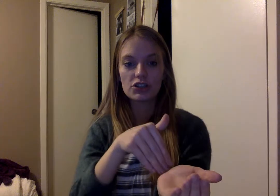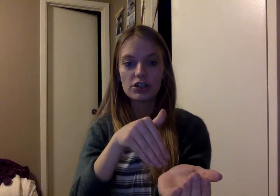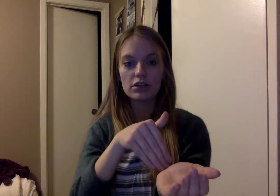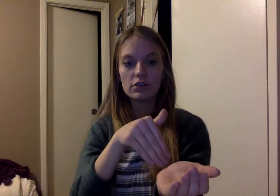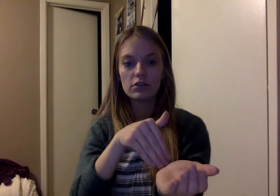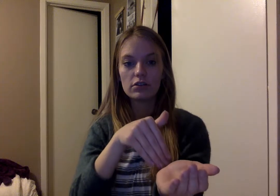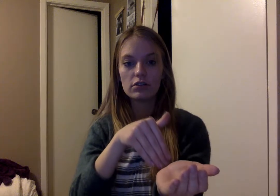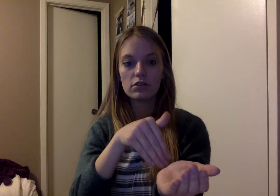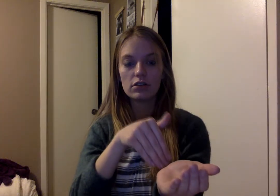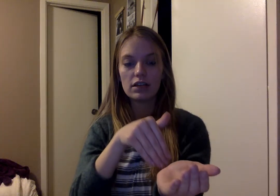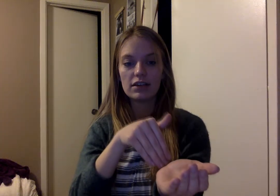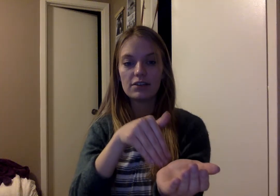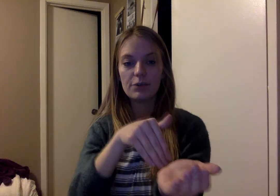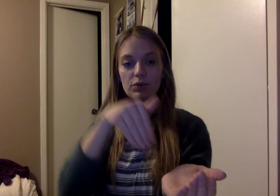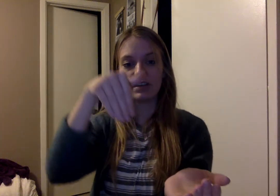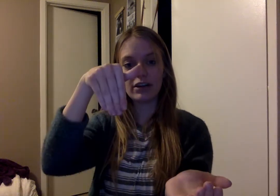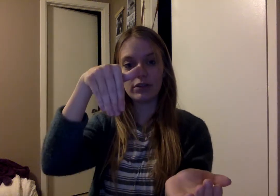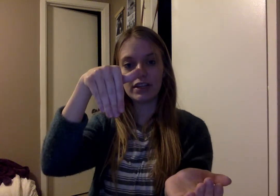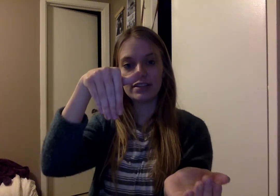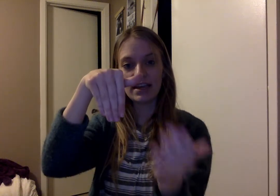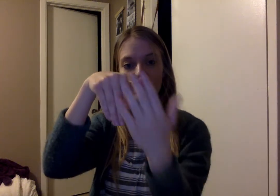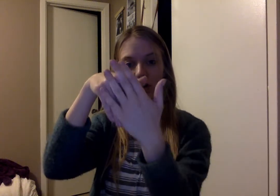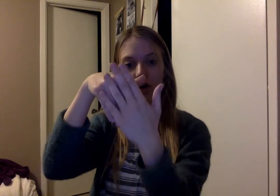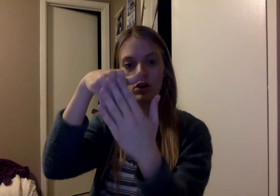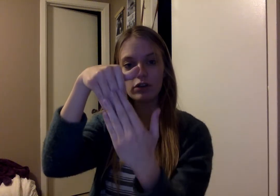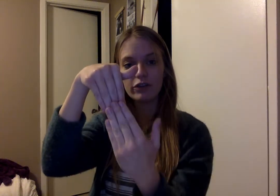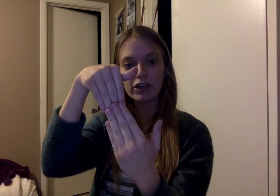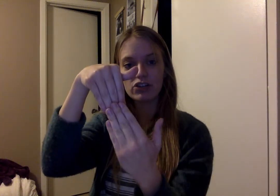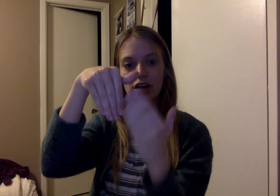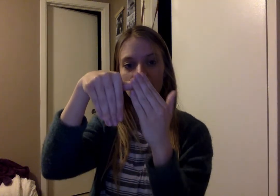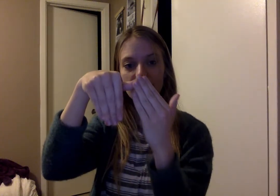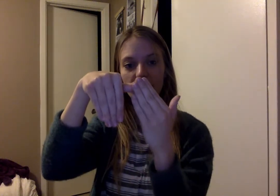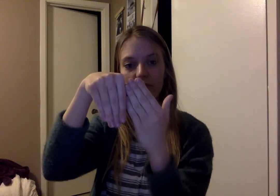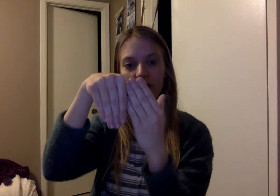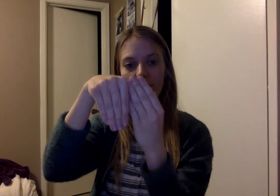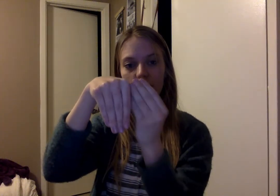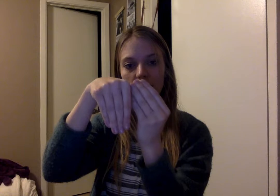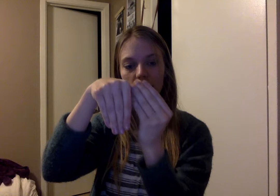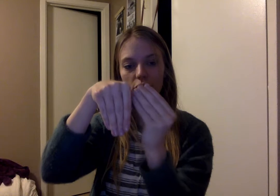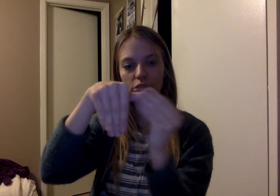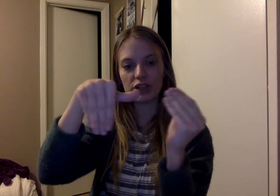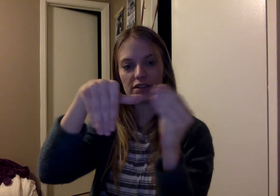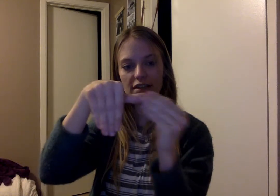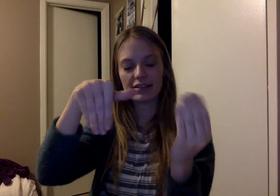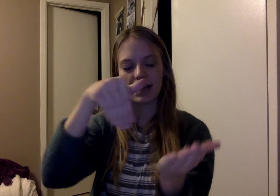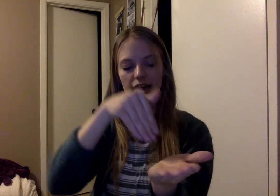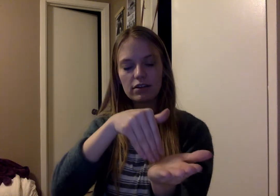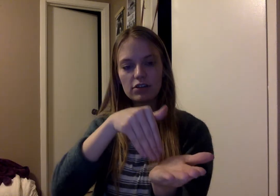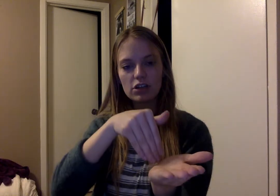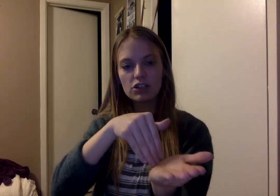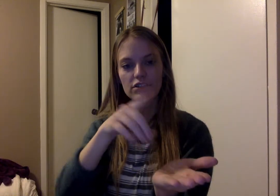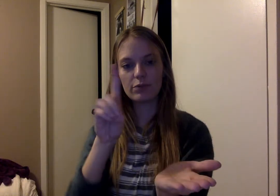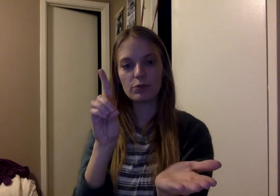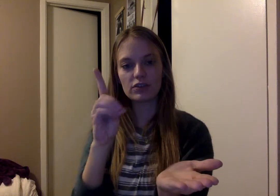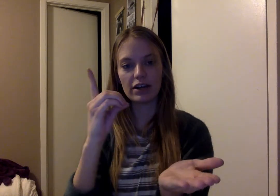Doctor. Some people sign it with this hand where all of your fingers are out except for your thumb, which is to the side. Doctor. Some people sign it with